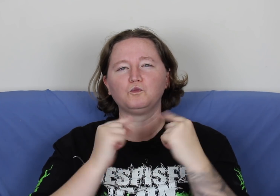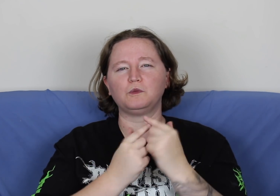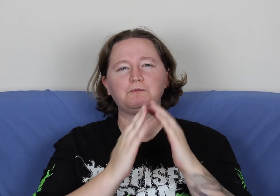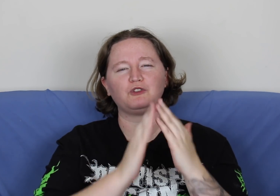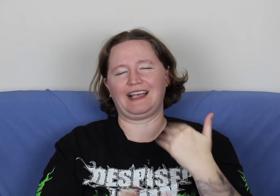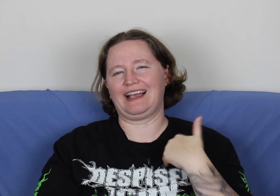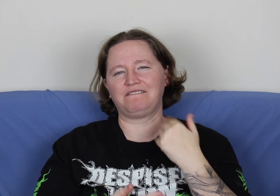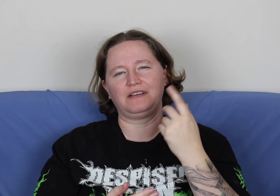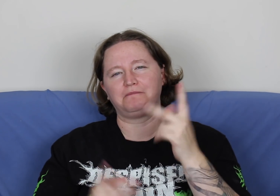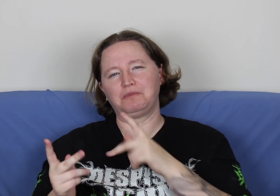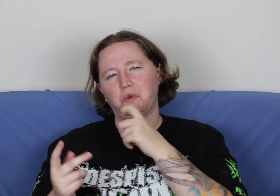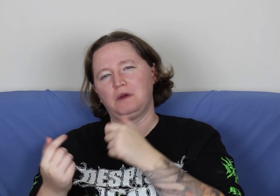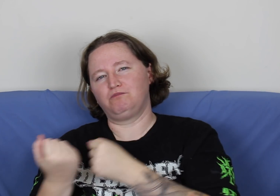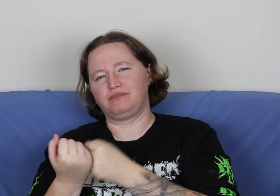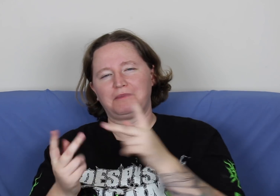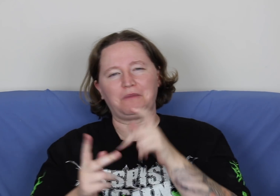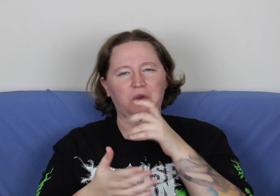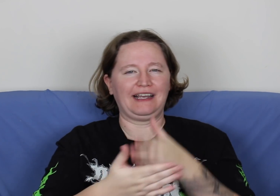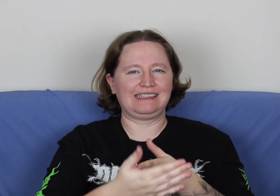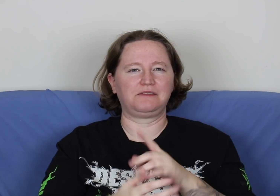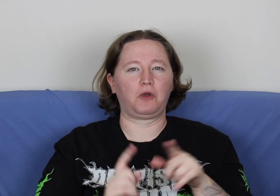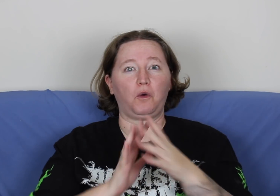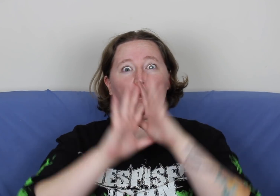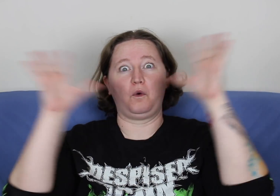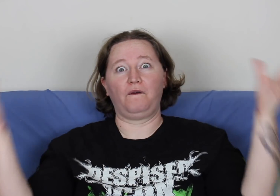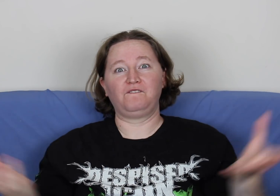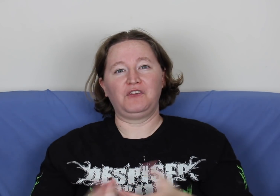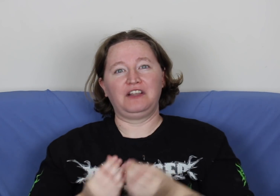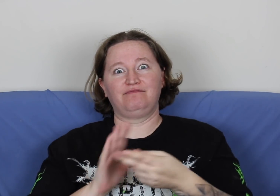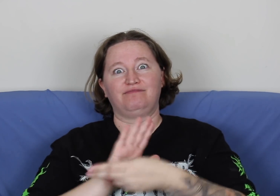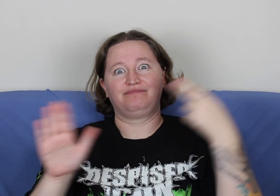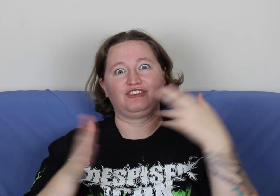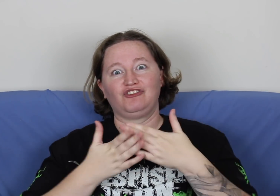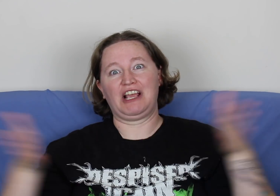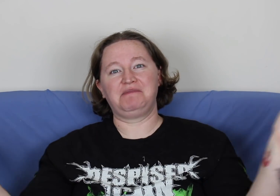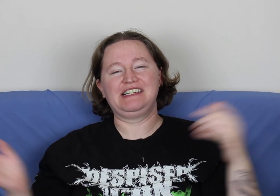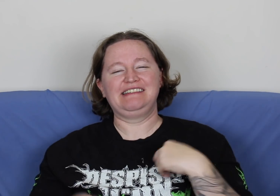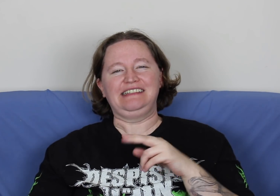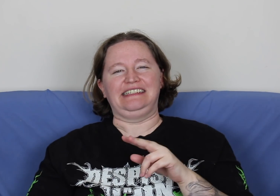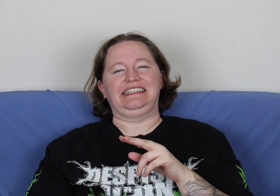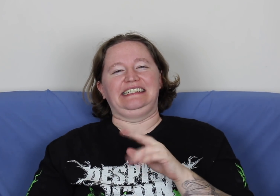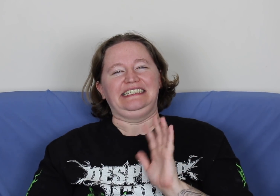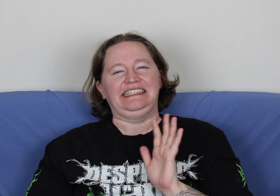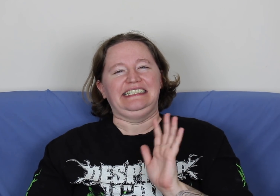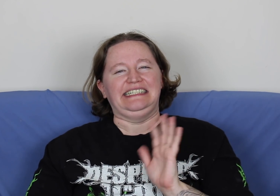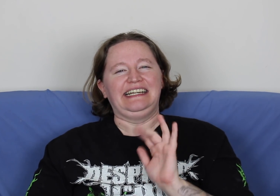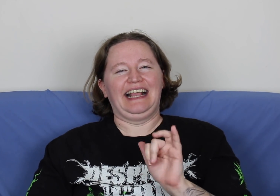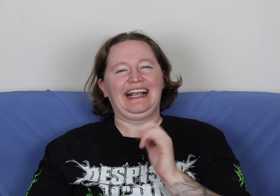any sort of group or any community. There's going to be people, in support or against something, but you can't label an entire community in that sense. So